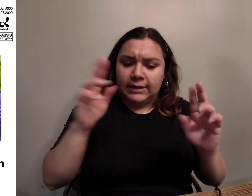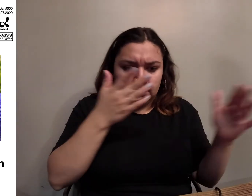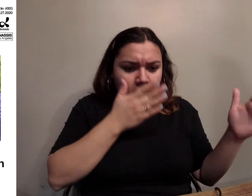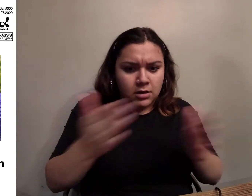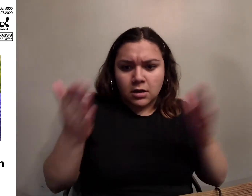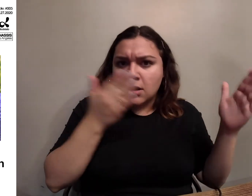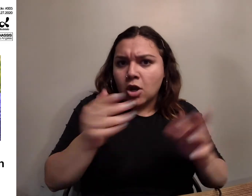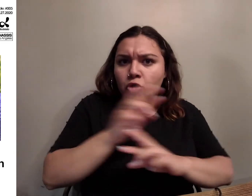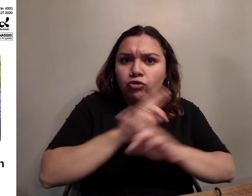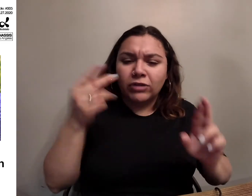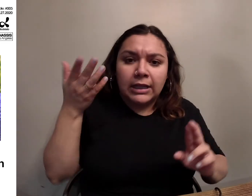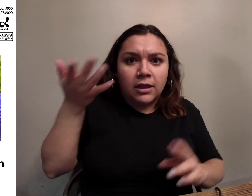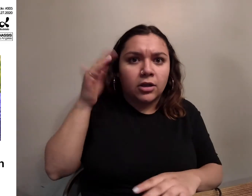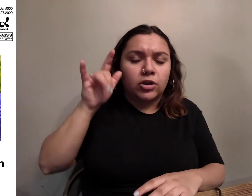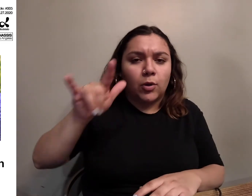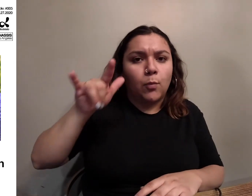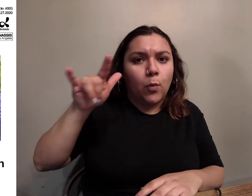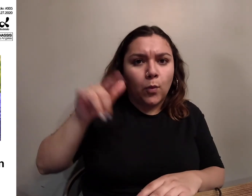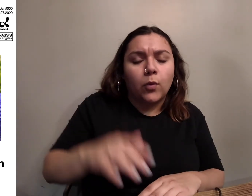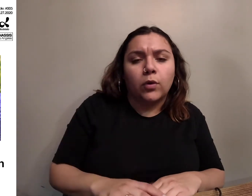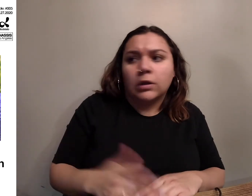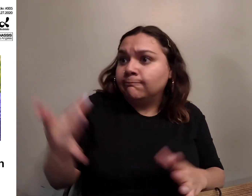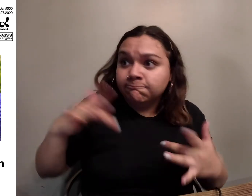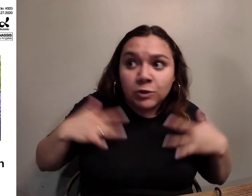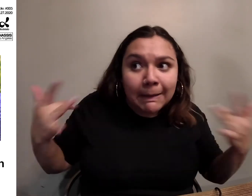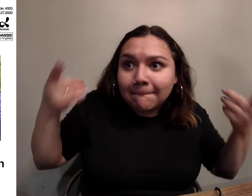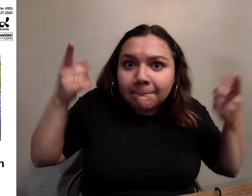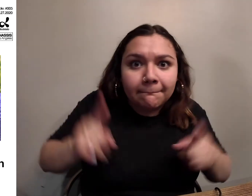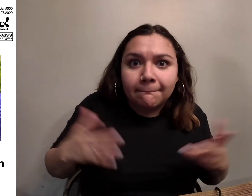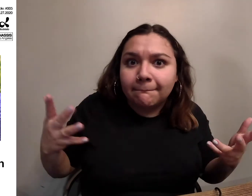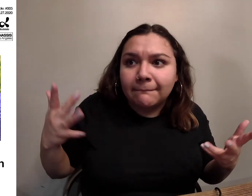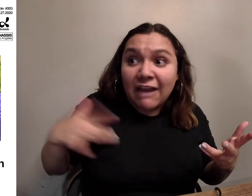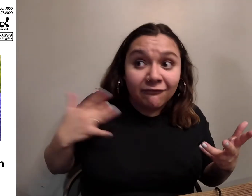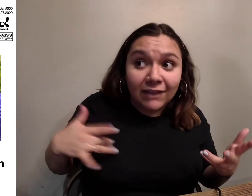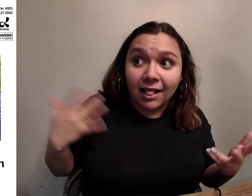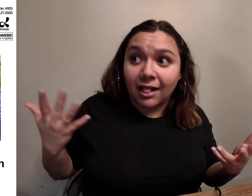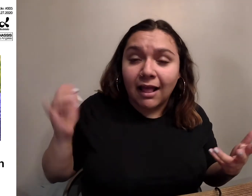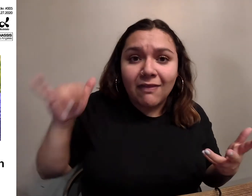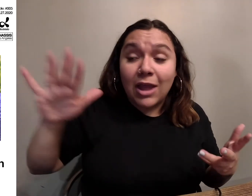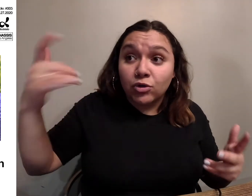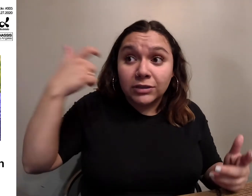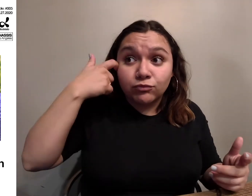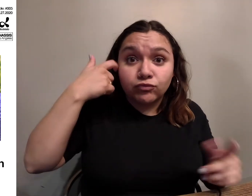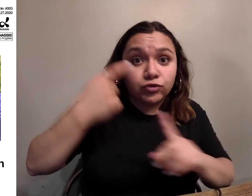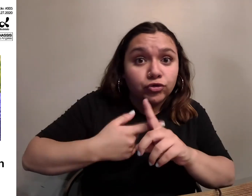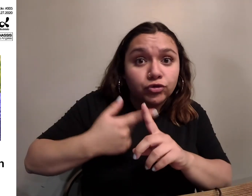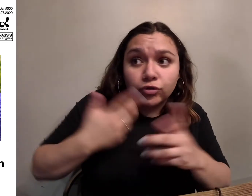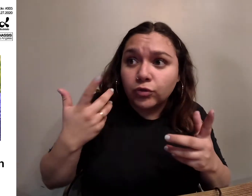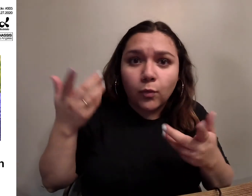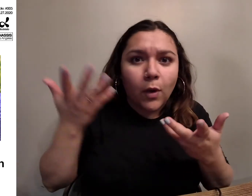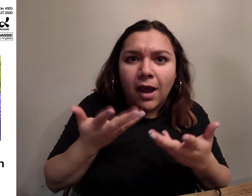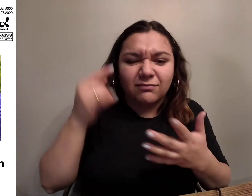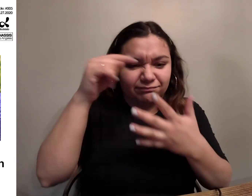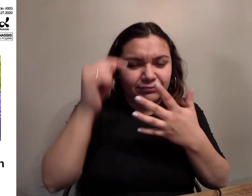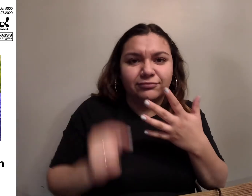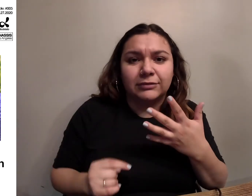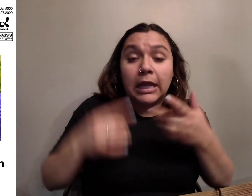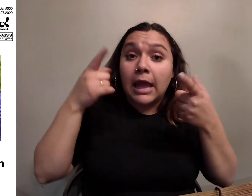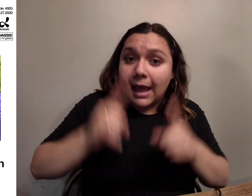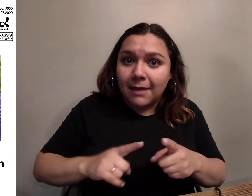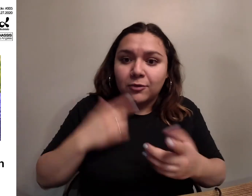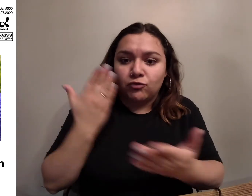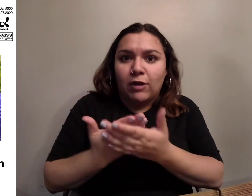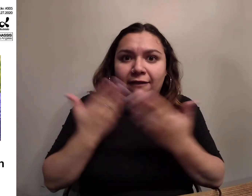at the airport, like, yo, what's up? How are you feeling? What's your temperature? And all this stuff. And when we got